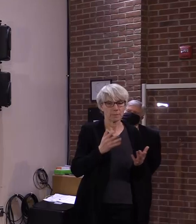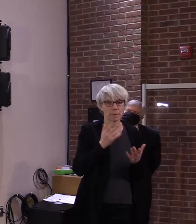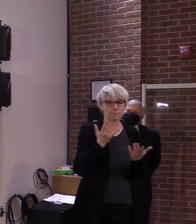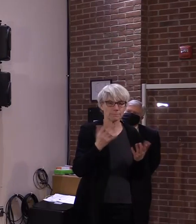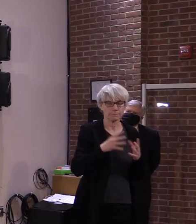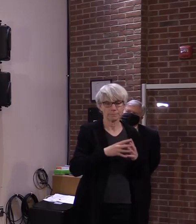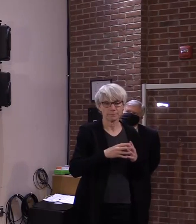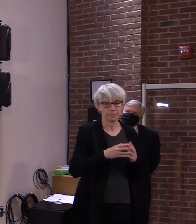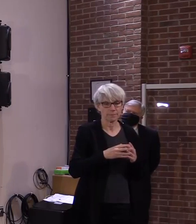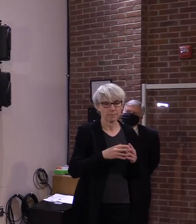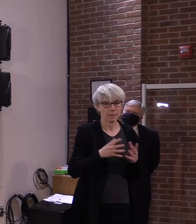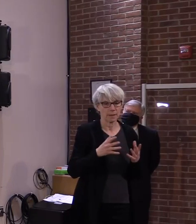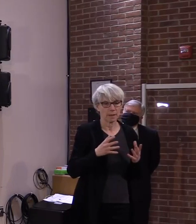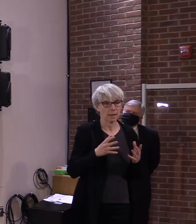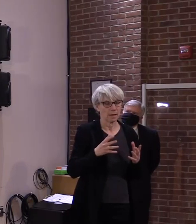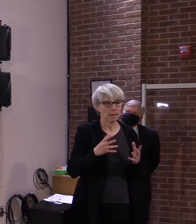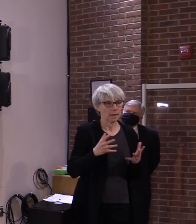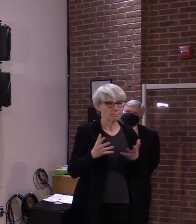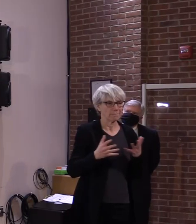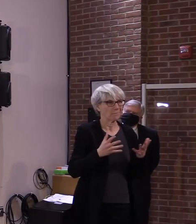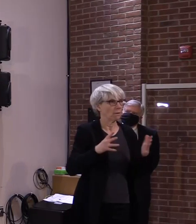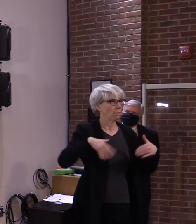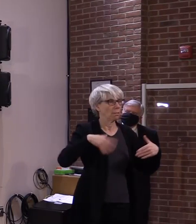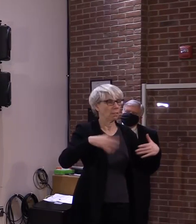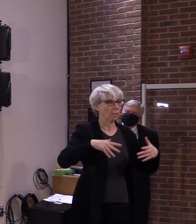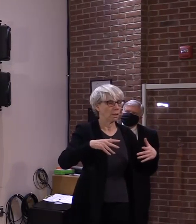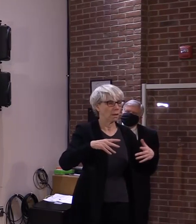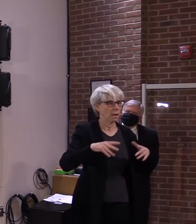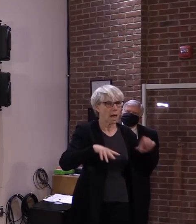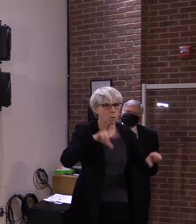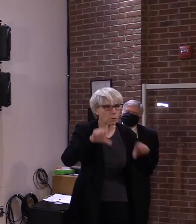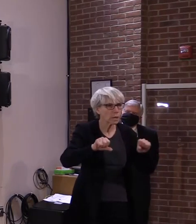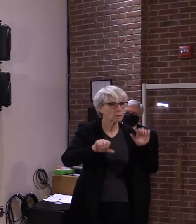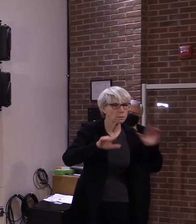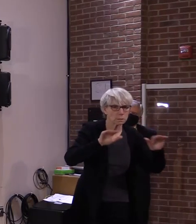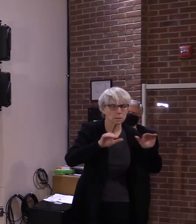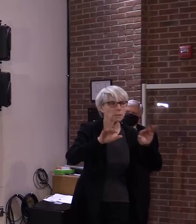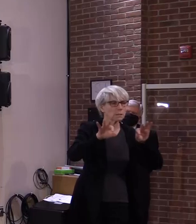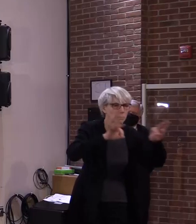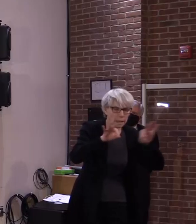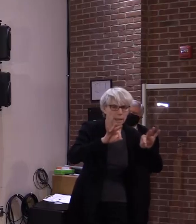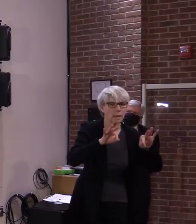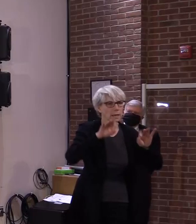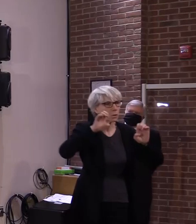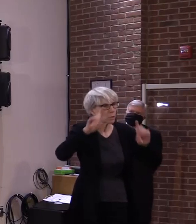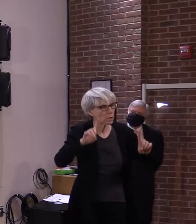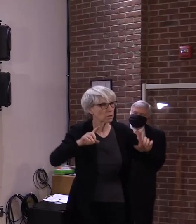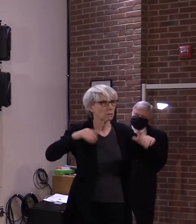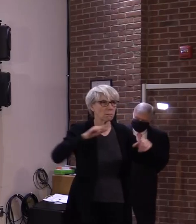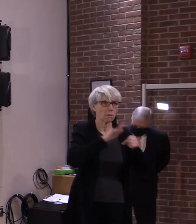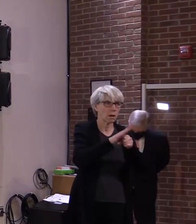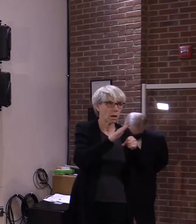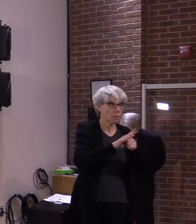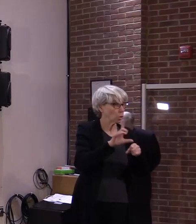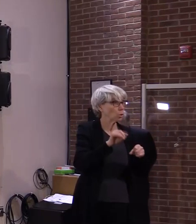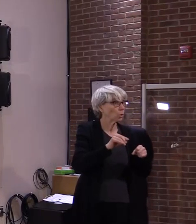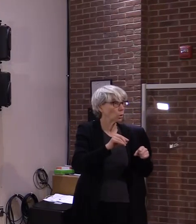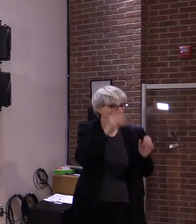just needing to be more guidance and education, but that's being provided pretty abundantly. Part of it may